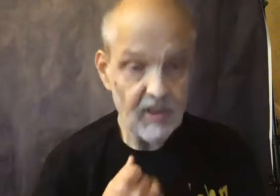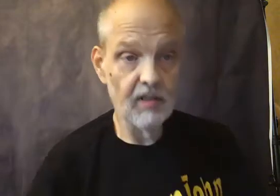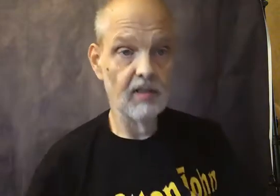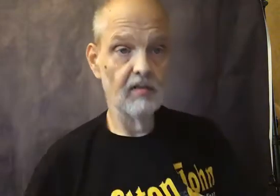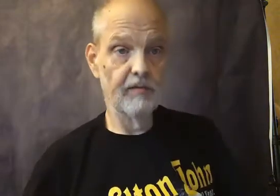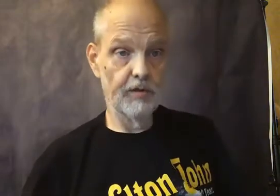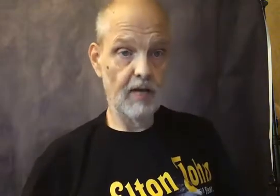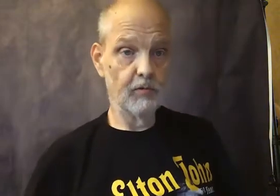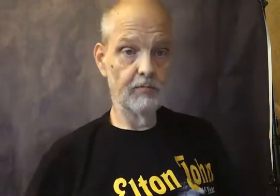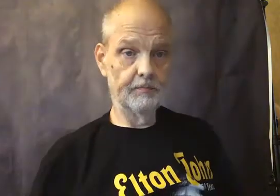For example,